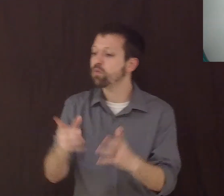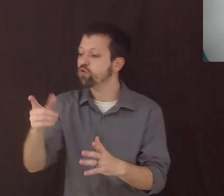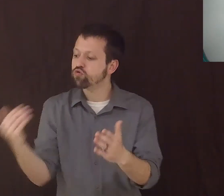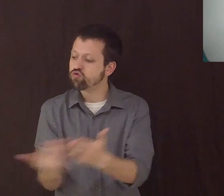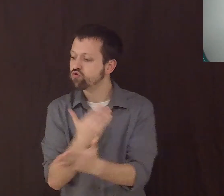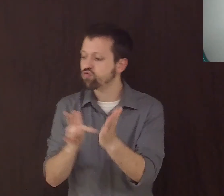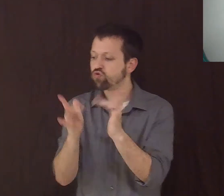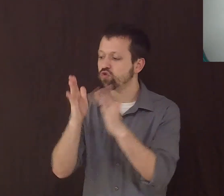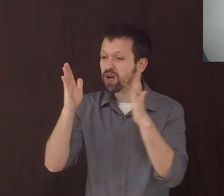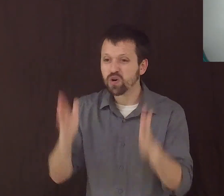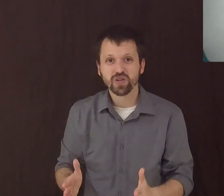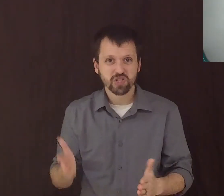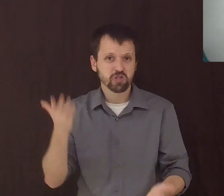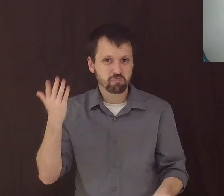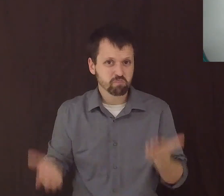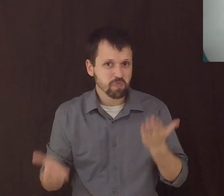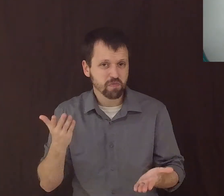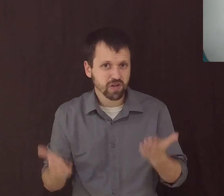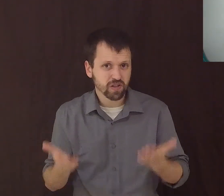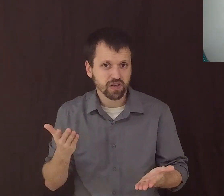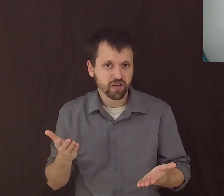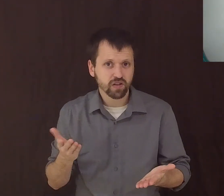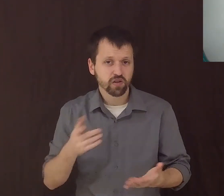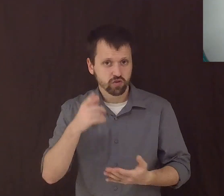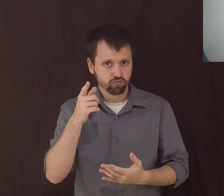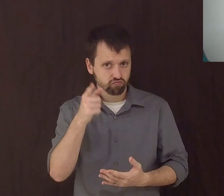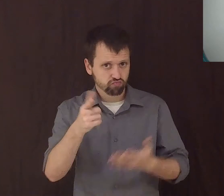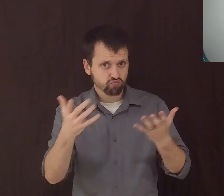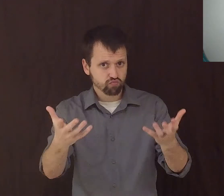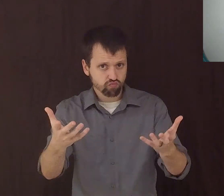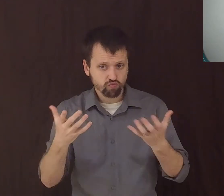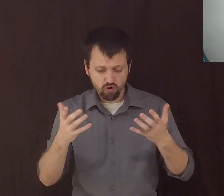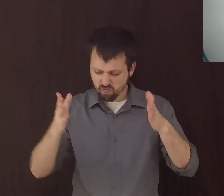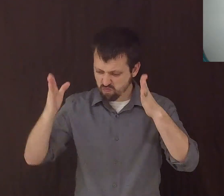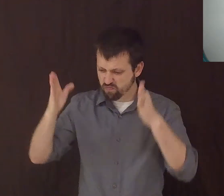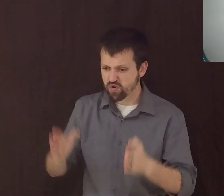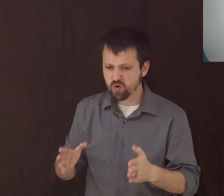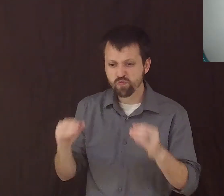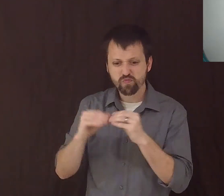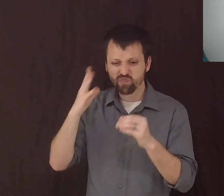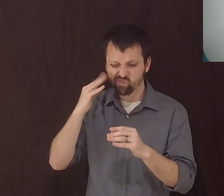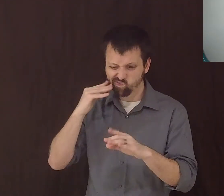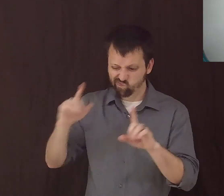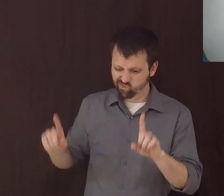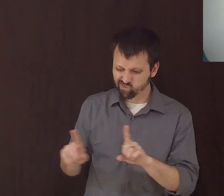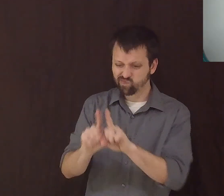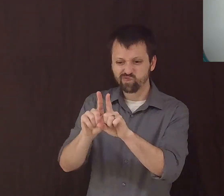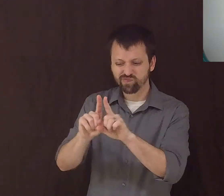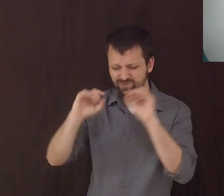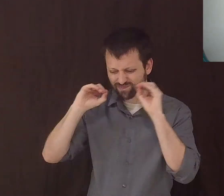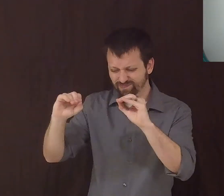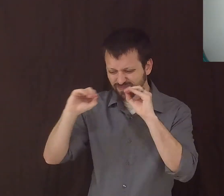newer, you know, you're new to this. You're a newer Christian, a new believer. Would you like to have someone mentor you